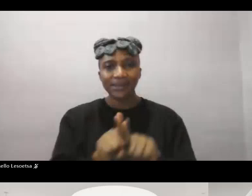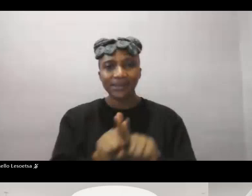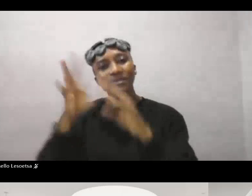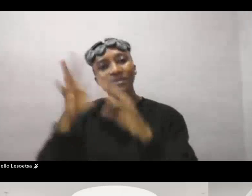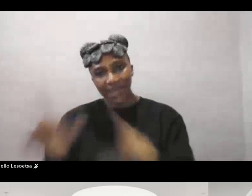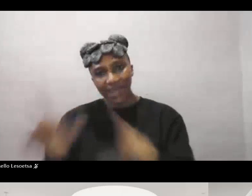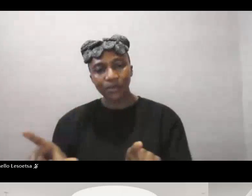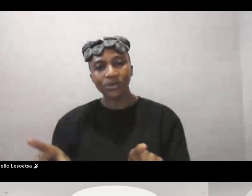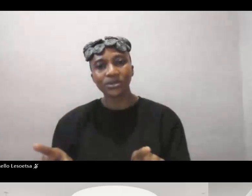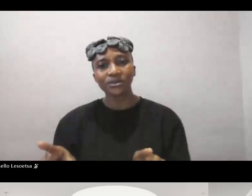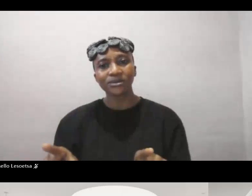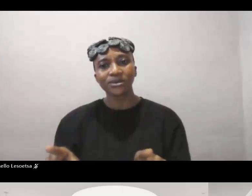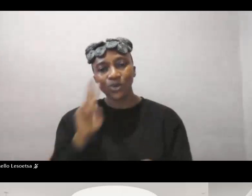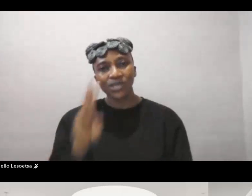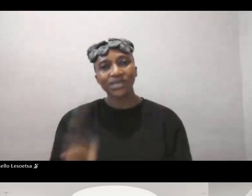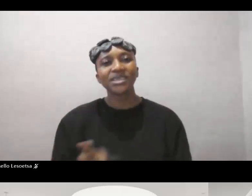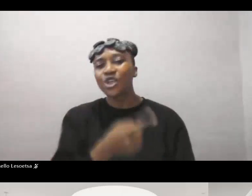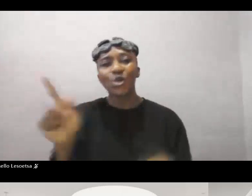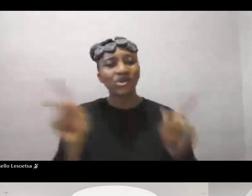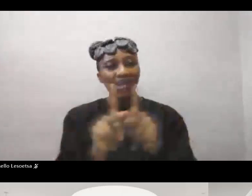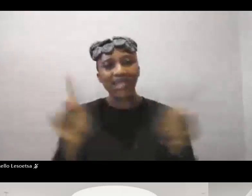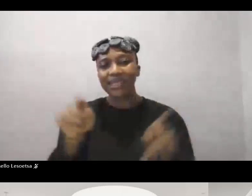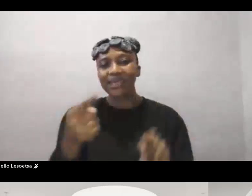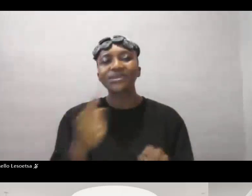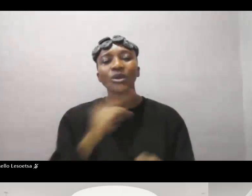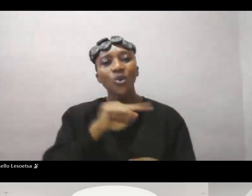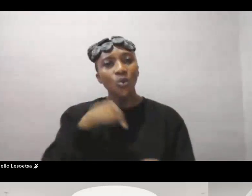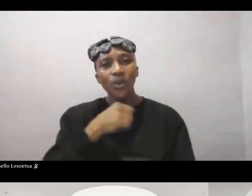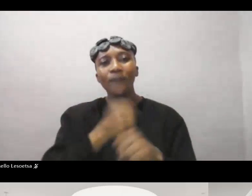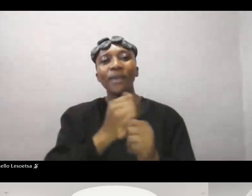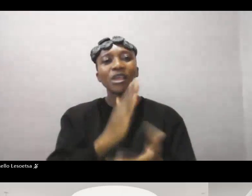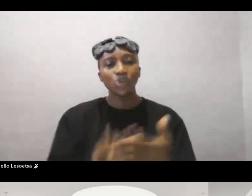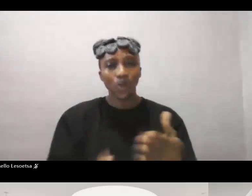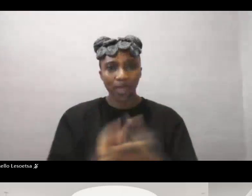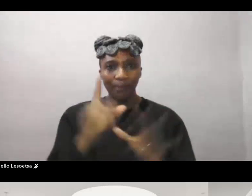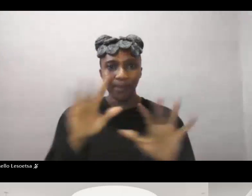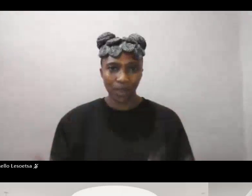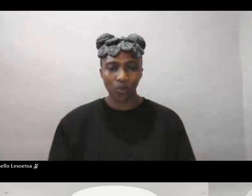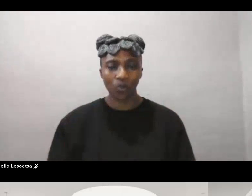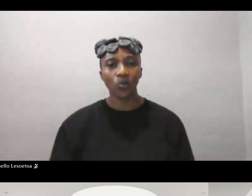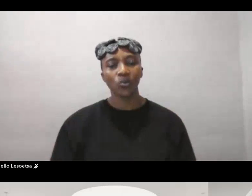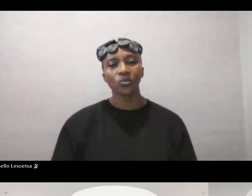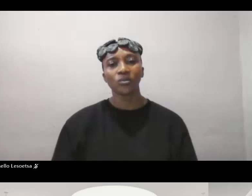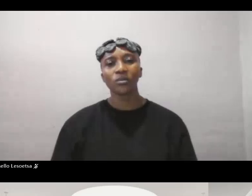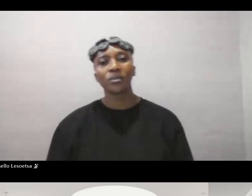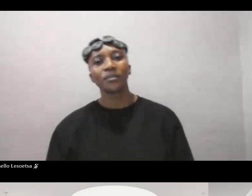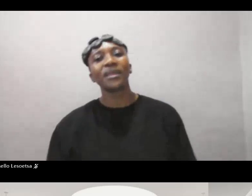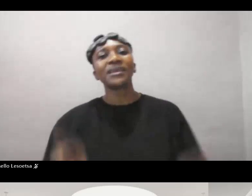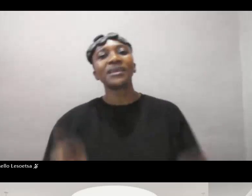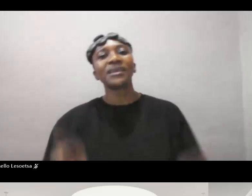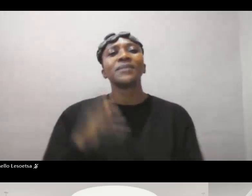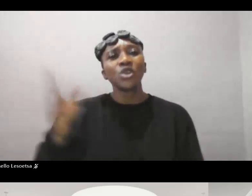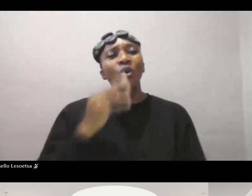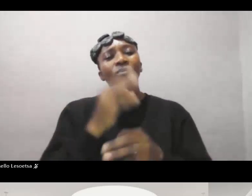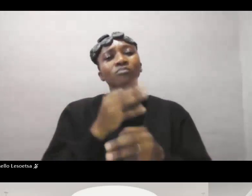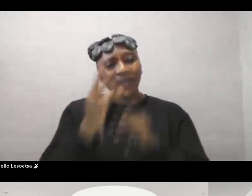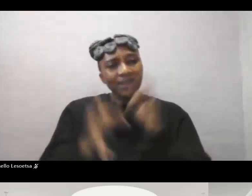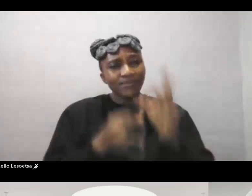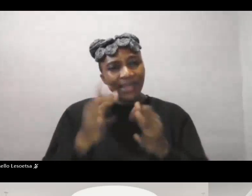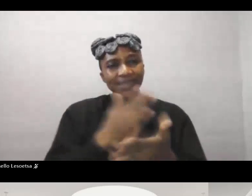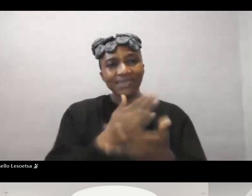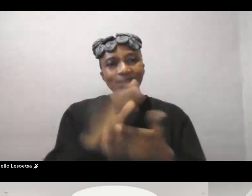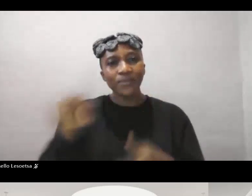things. How are we making sure that happens? And you mentioned something very, very important. It's